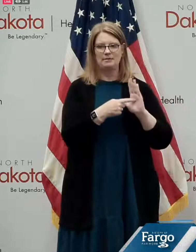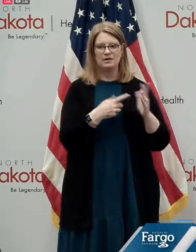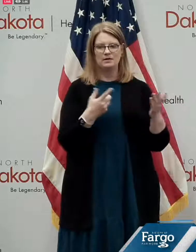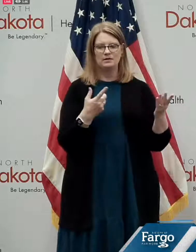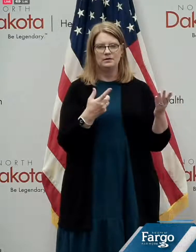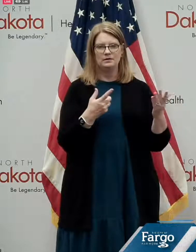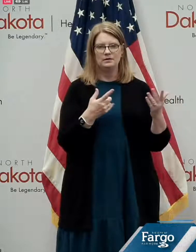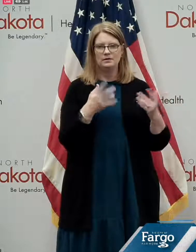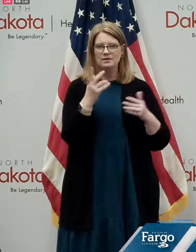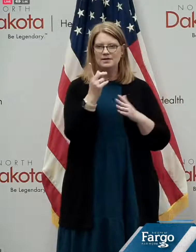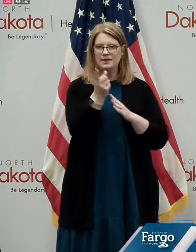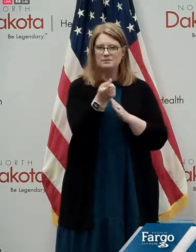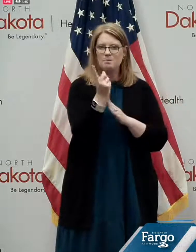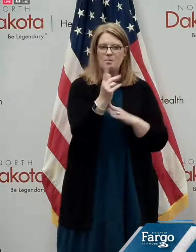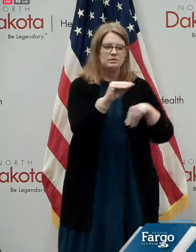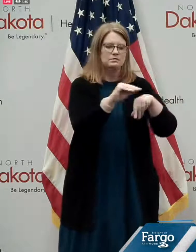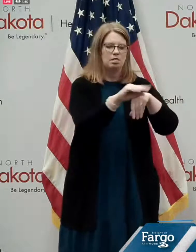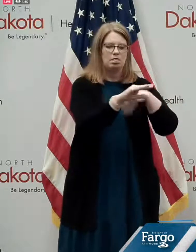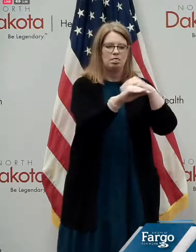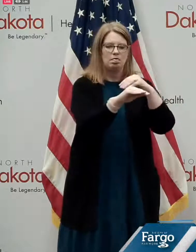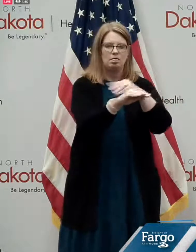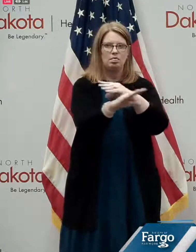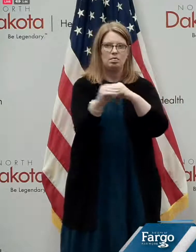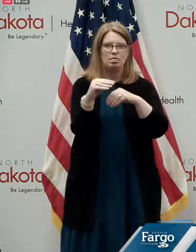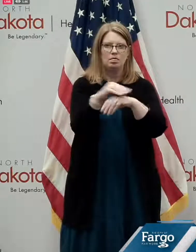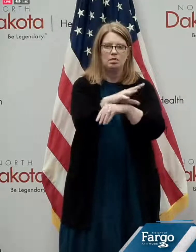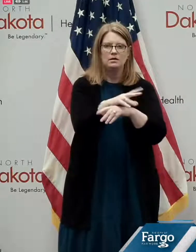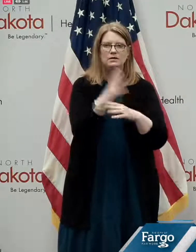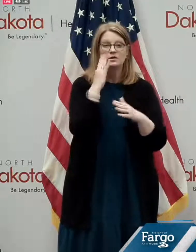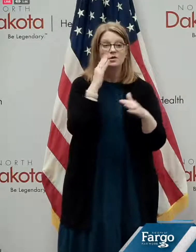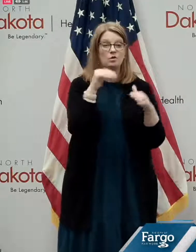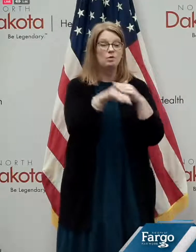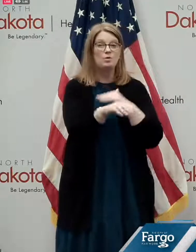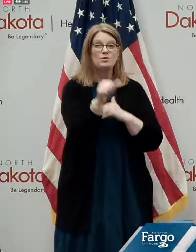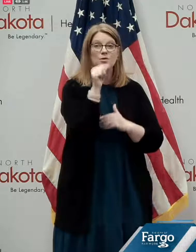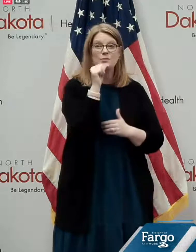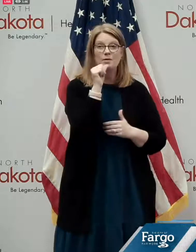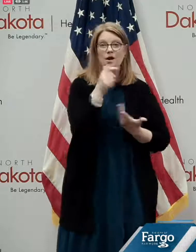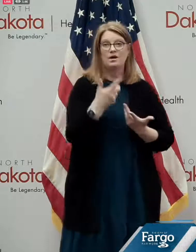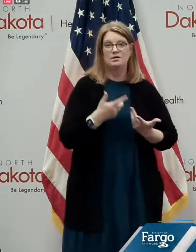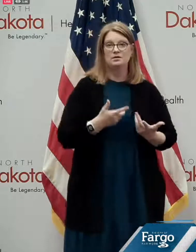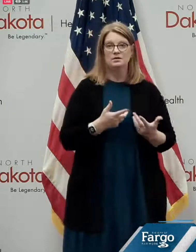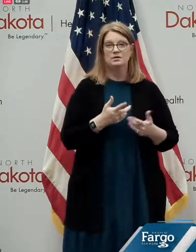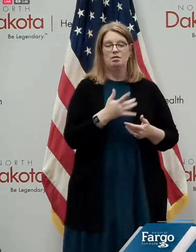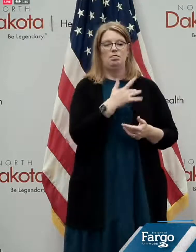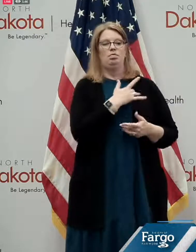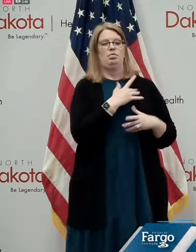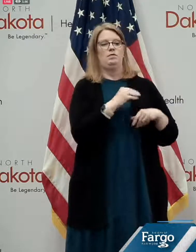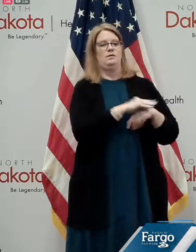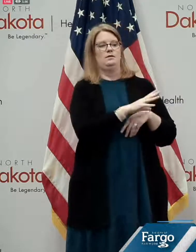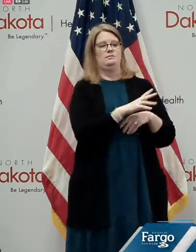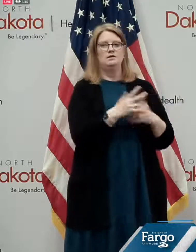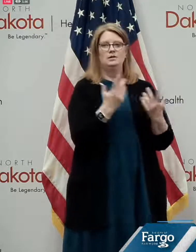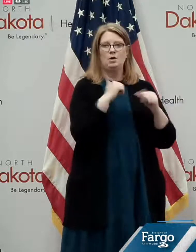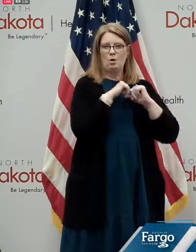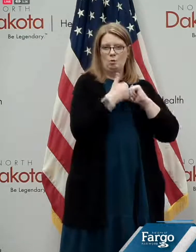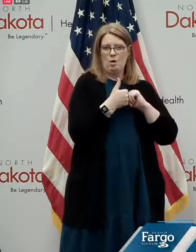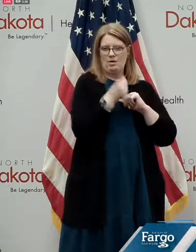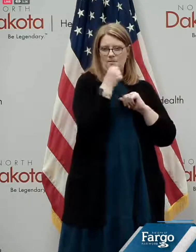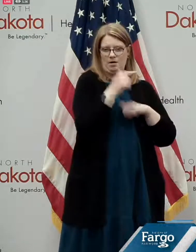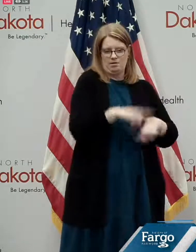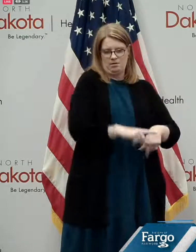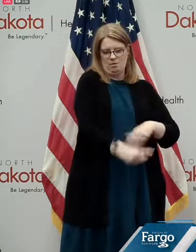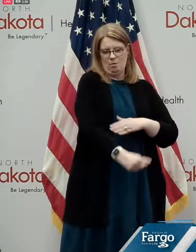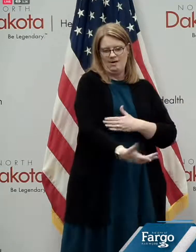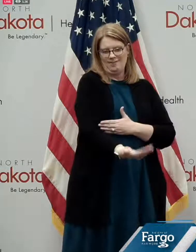have transmissible moments, that's where this thing goes. So, going to a bar, transmissible moments, crowded bar at 1 o'clock. I mean, I saw some videos of,